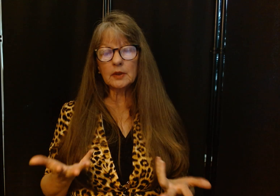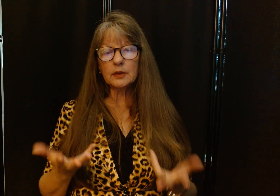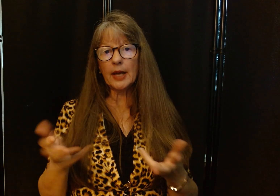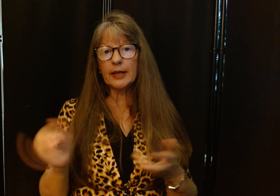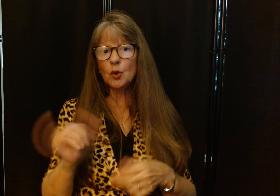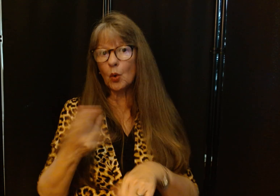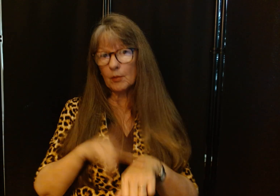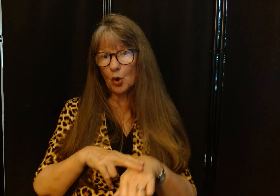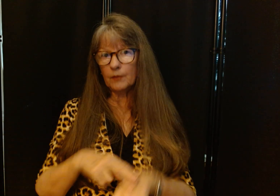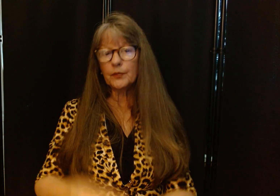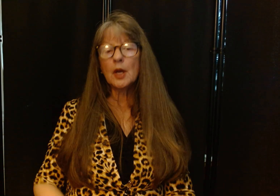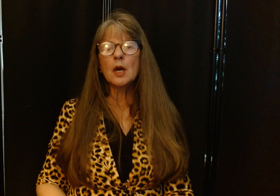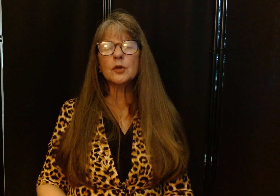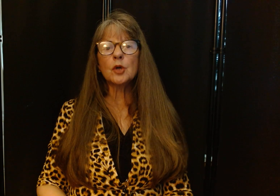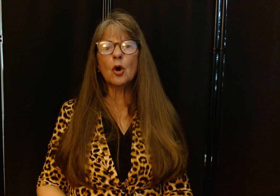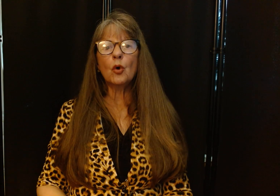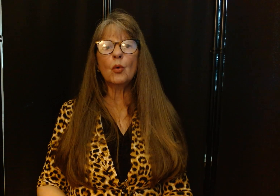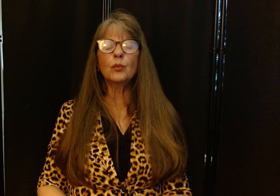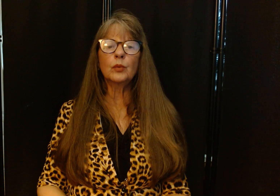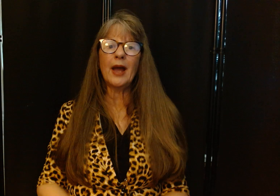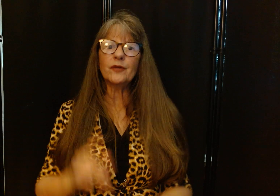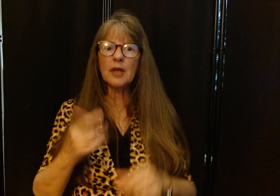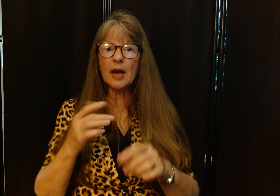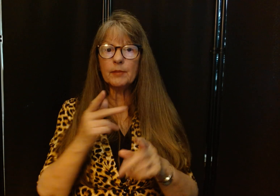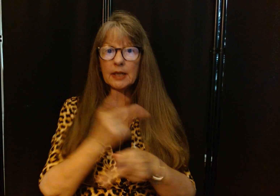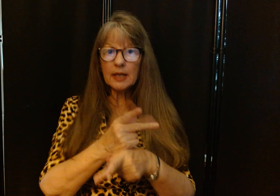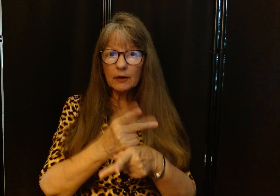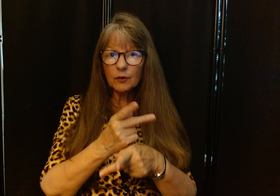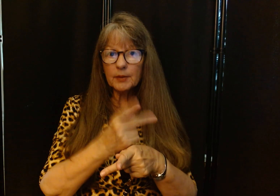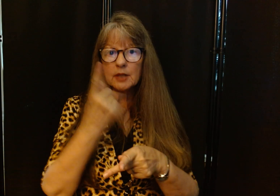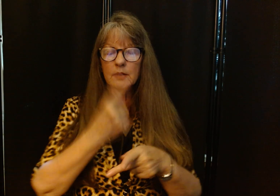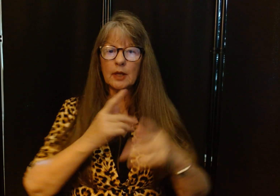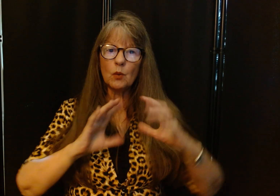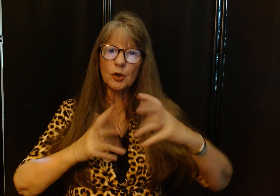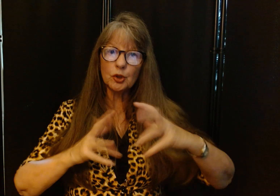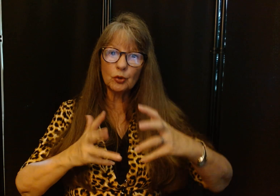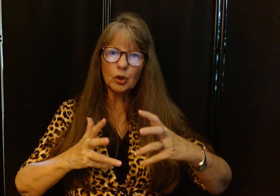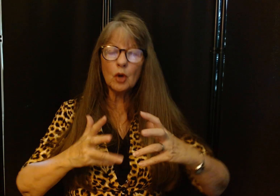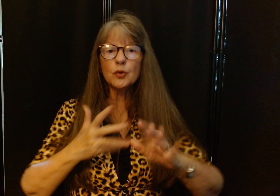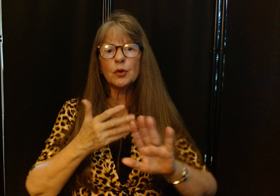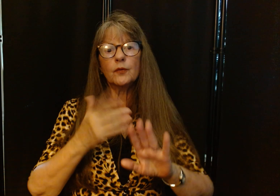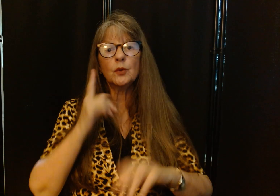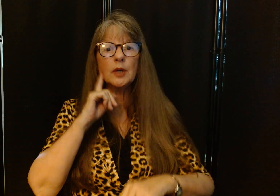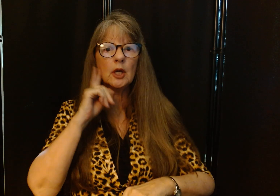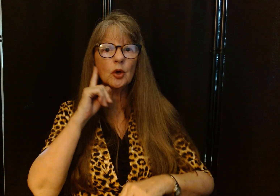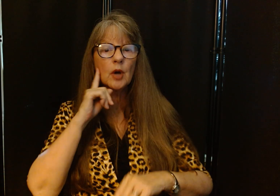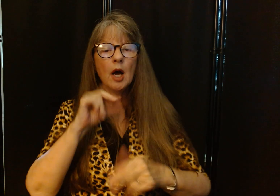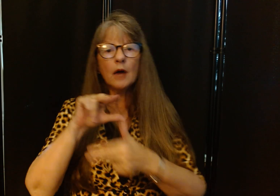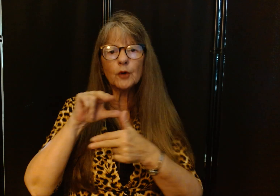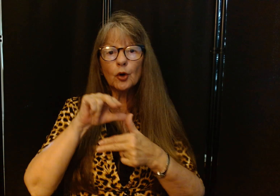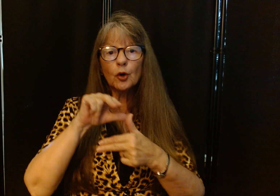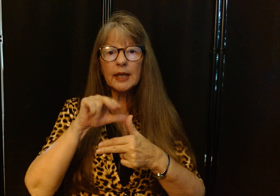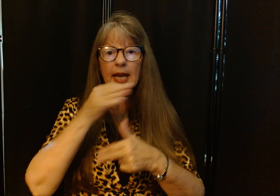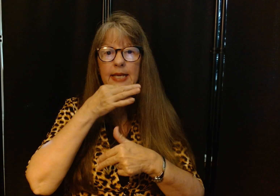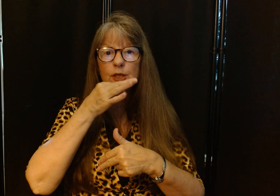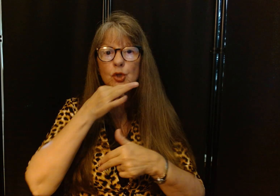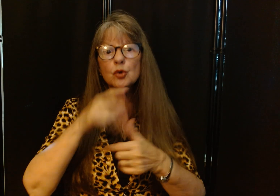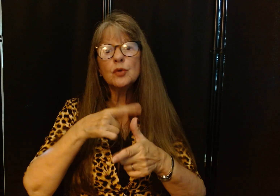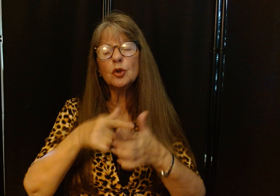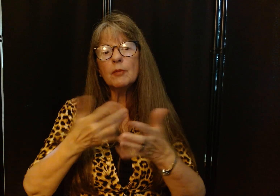like normal. So you have to kind of be careful because of like washing your clothes. So if you hear of a hurricane soon, then you might